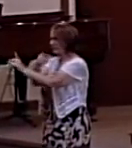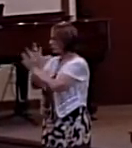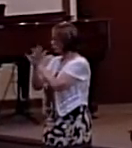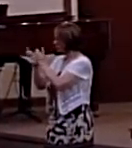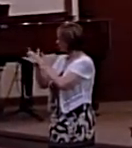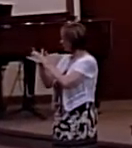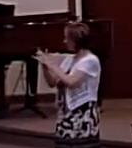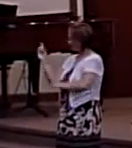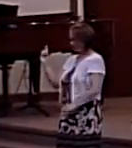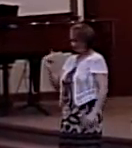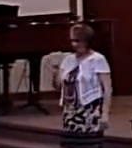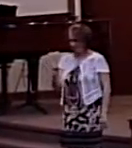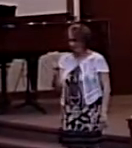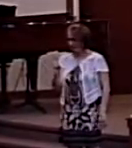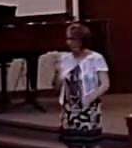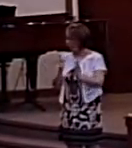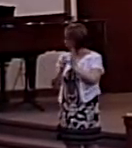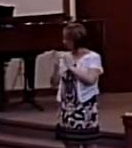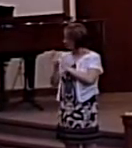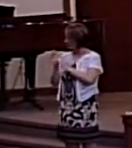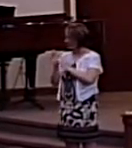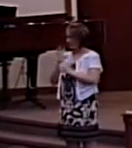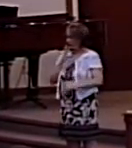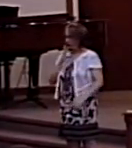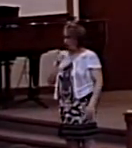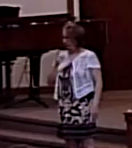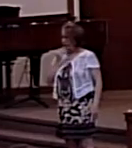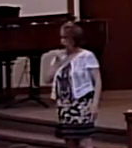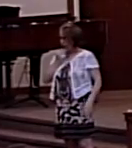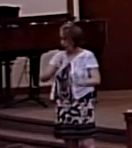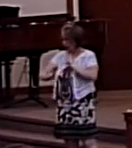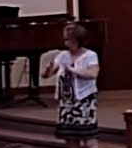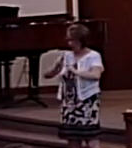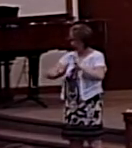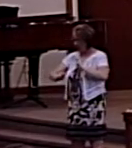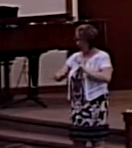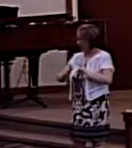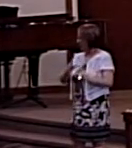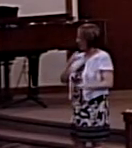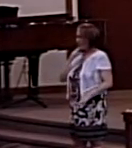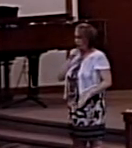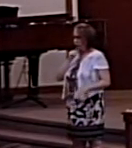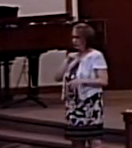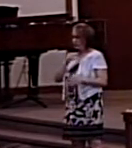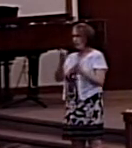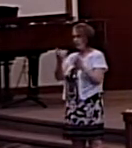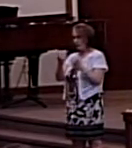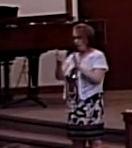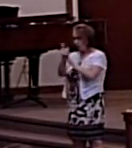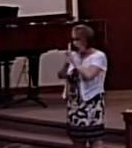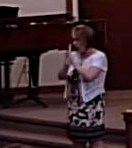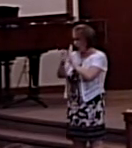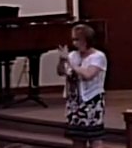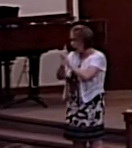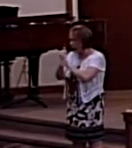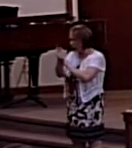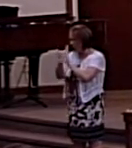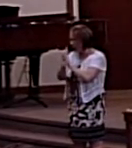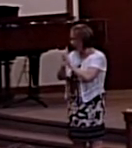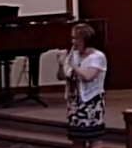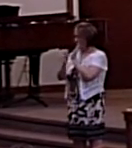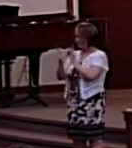the scene, Jesus has been, as he's speaking to the Jews there, and the Jews are all about the law. But Jesus comes up